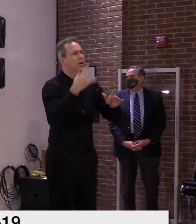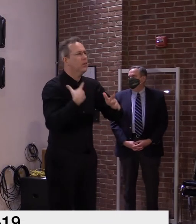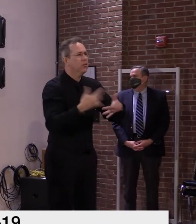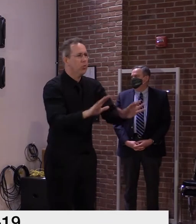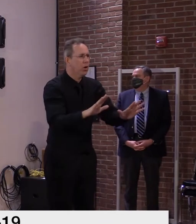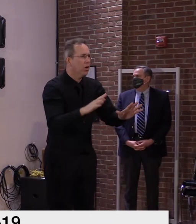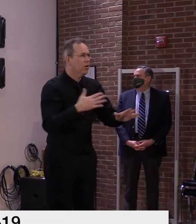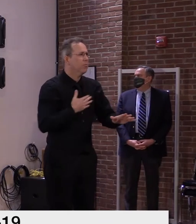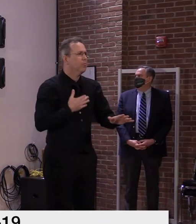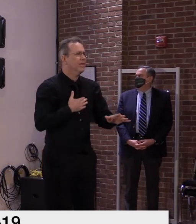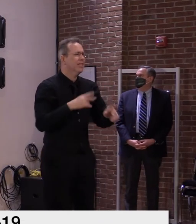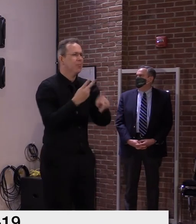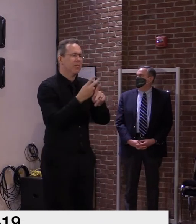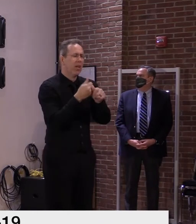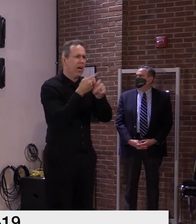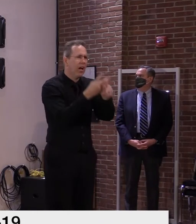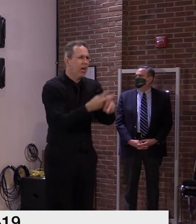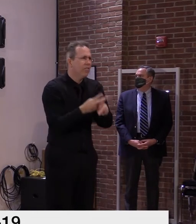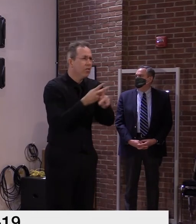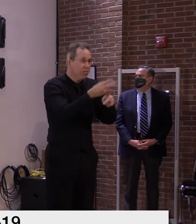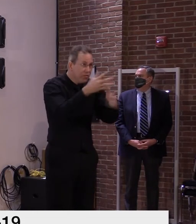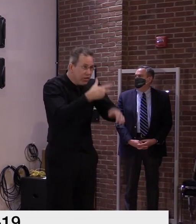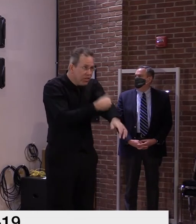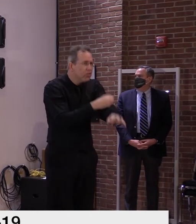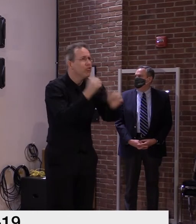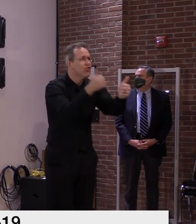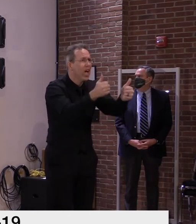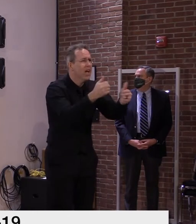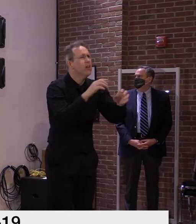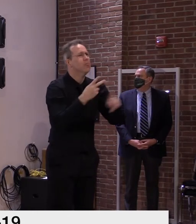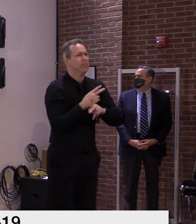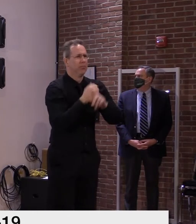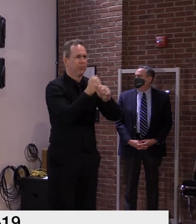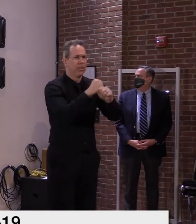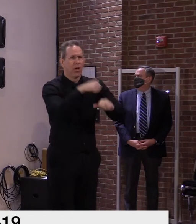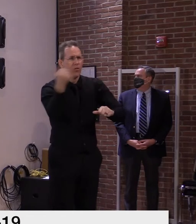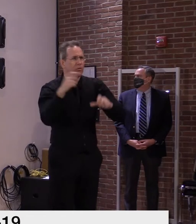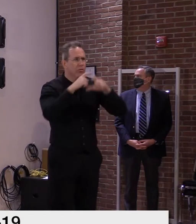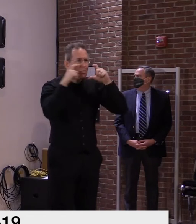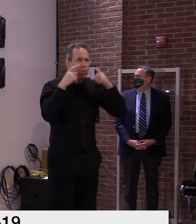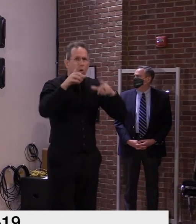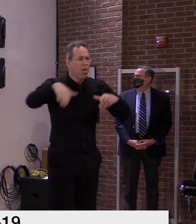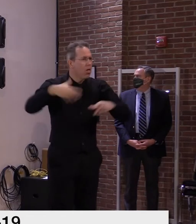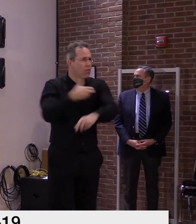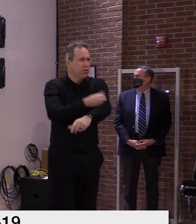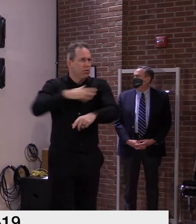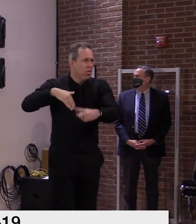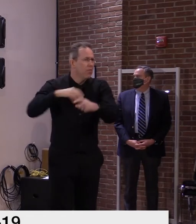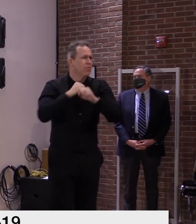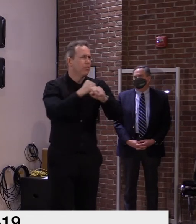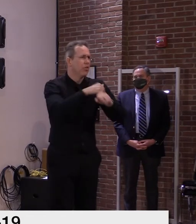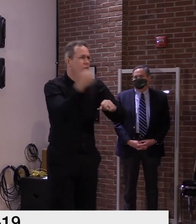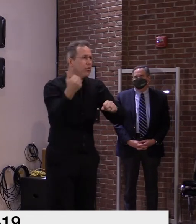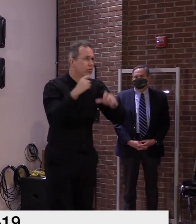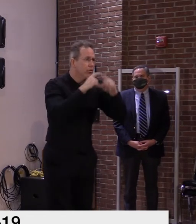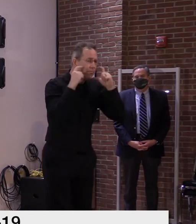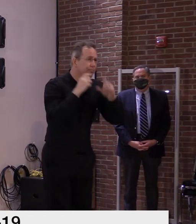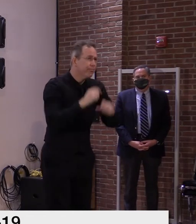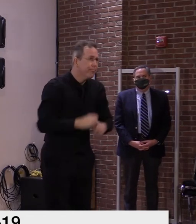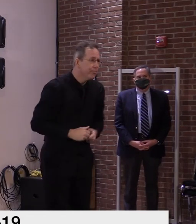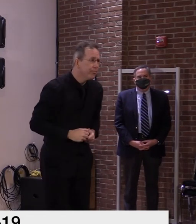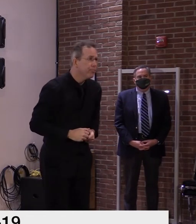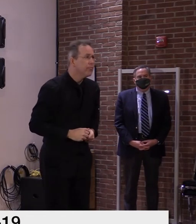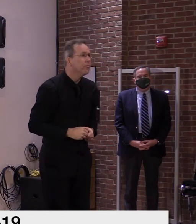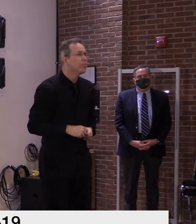very focused on trying to not let our guard down and continuing on the behavior patterns that we've been trying to